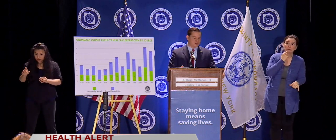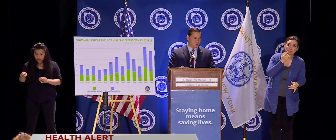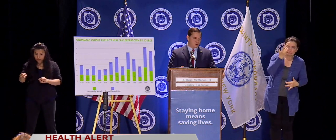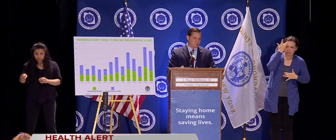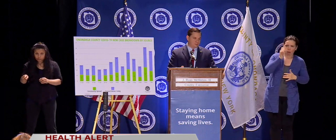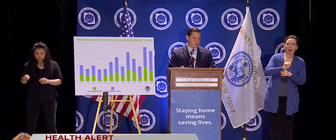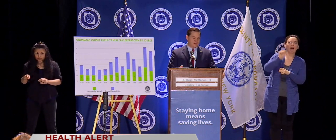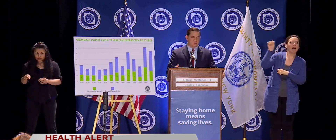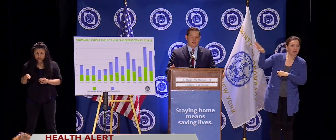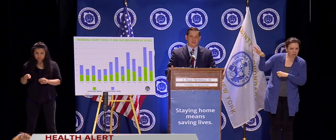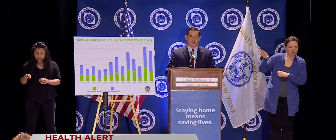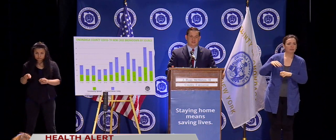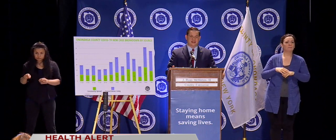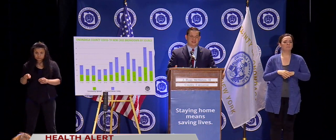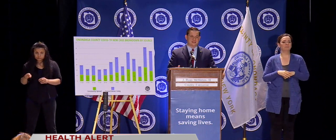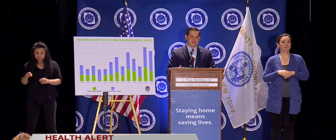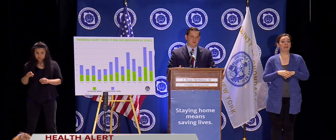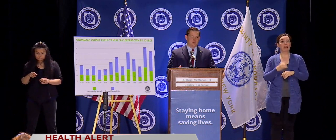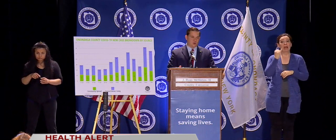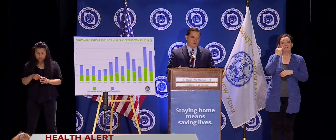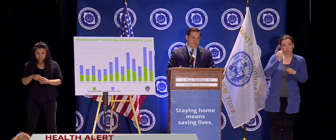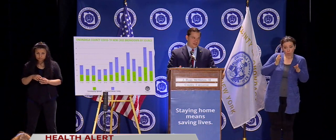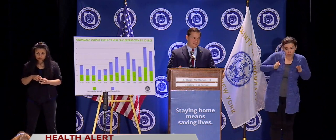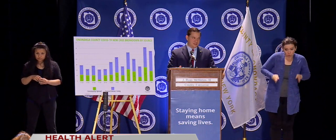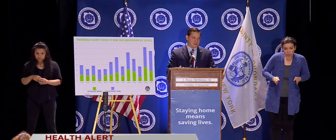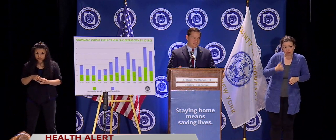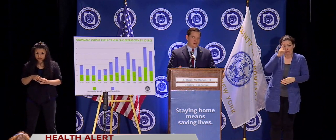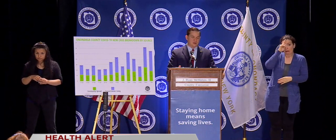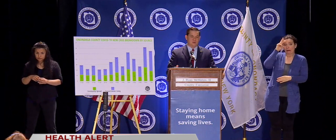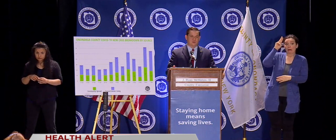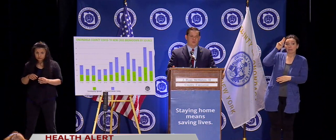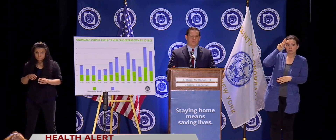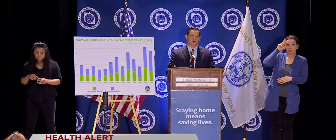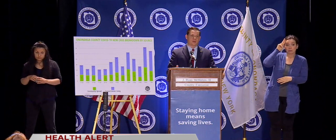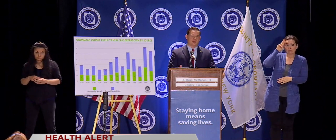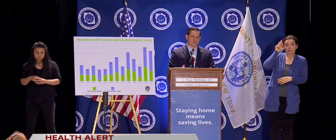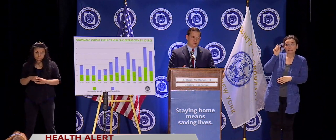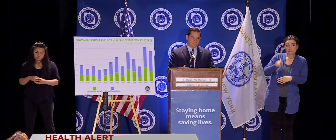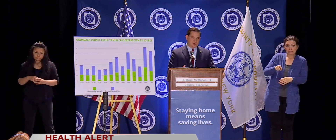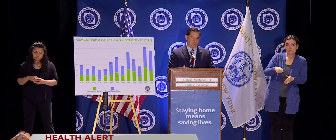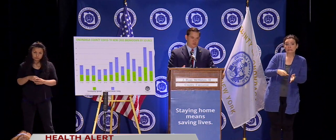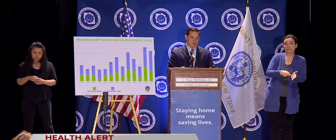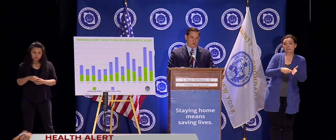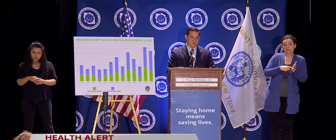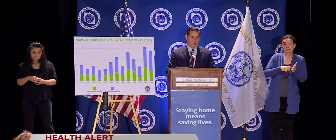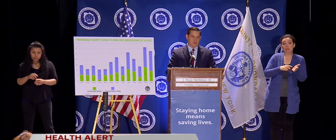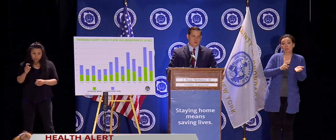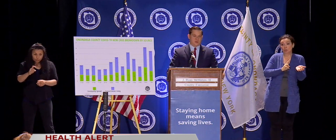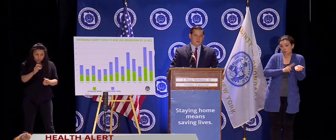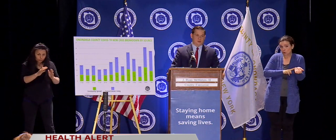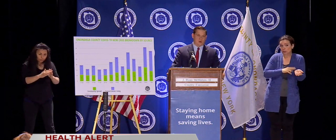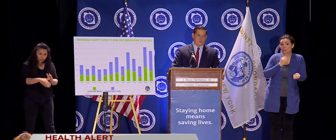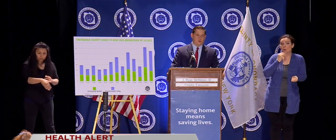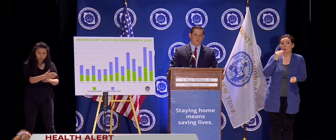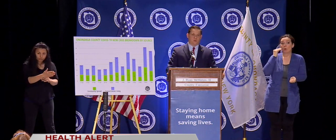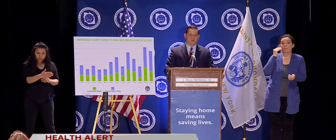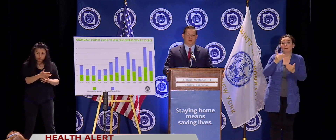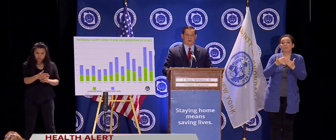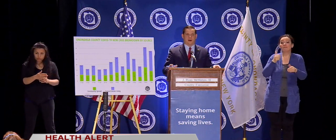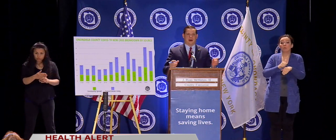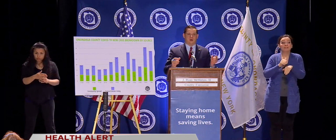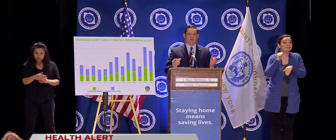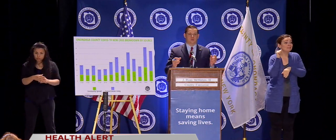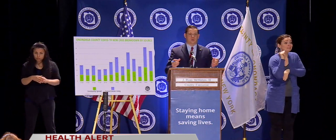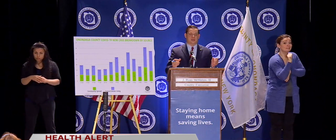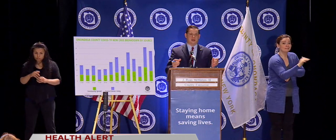a nursing home that they are tested for COVID-19 before they're going into a nursing home. So when we